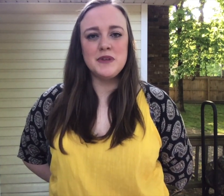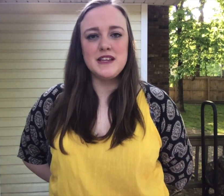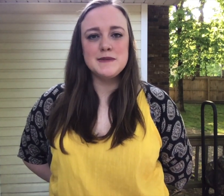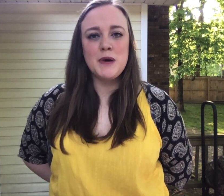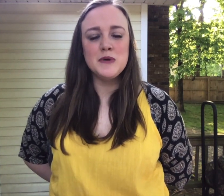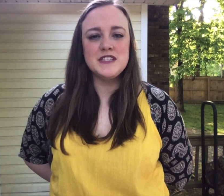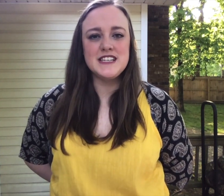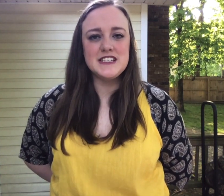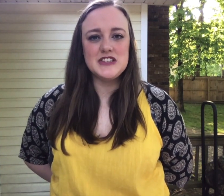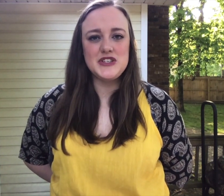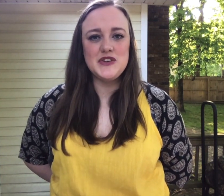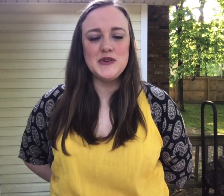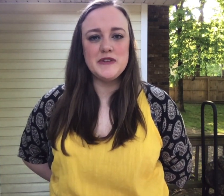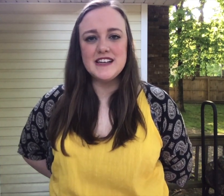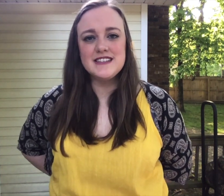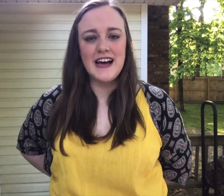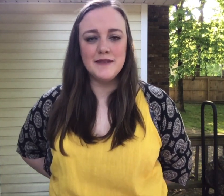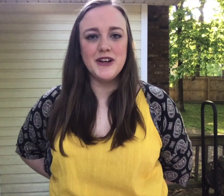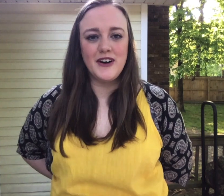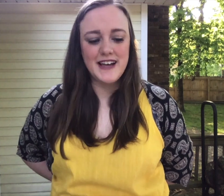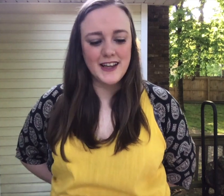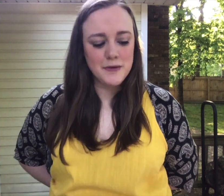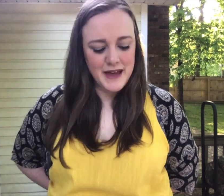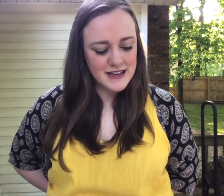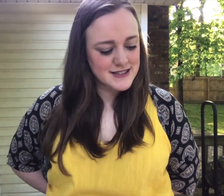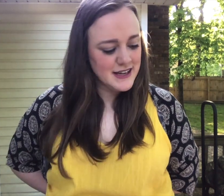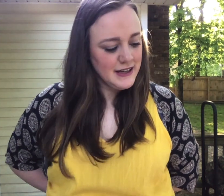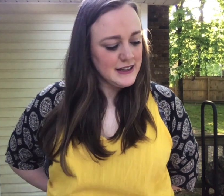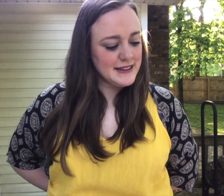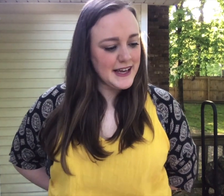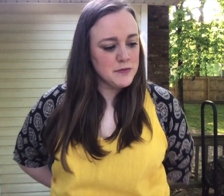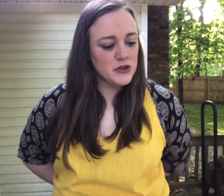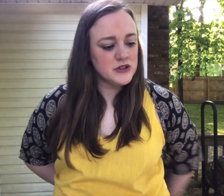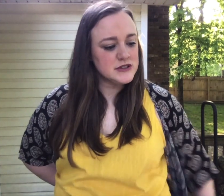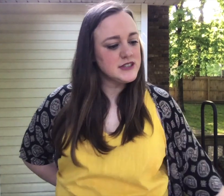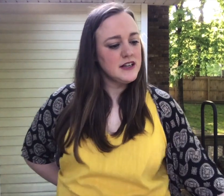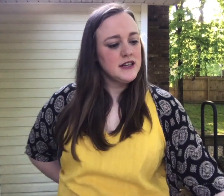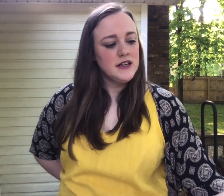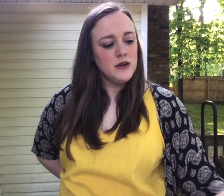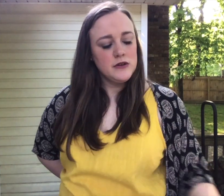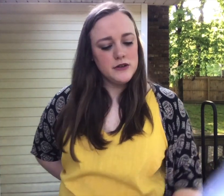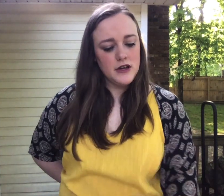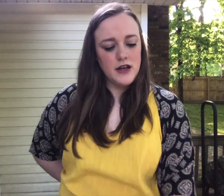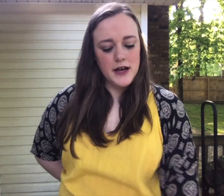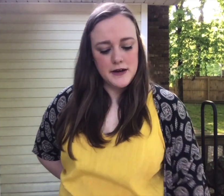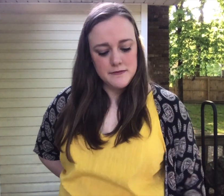please post it to the assignment on LMS labeled